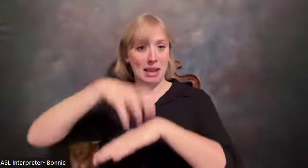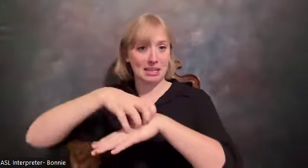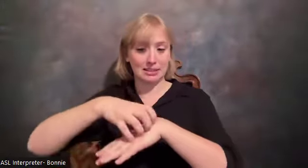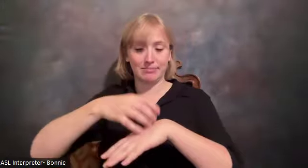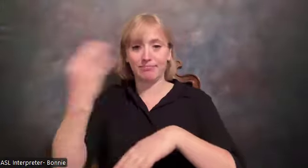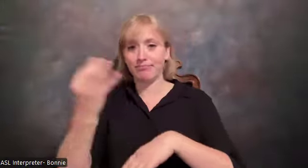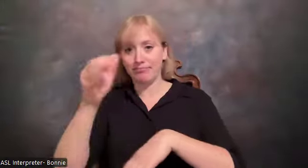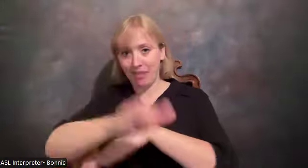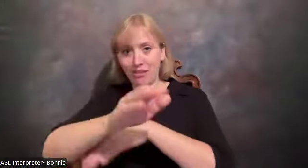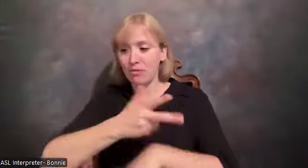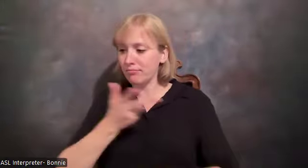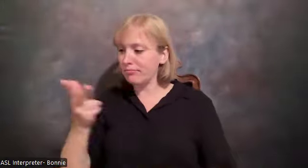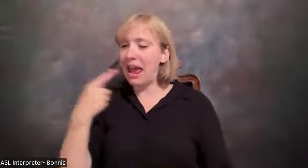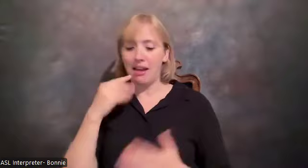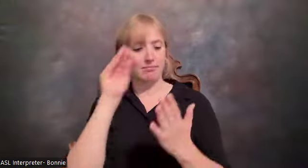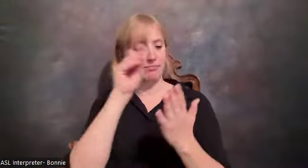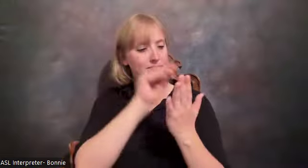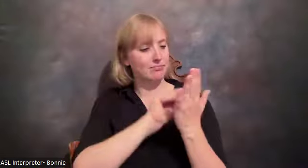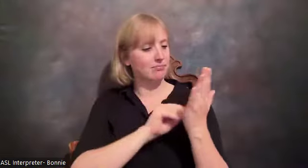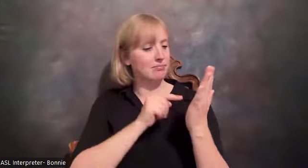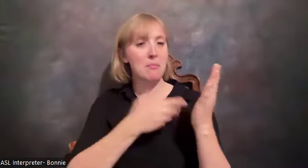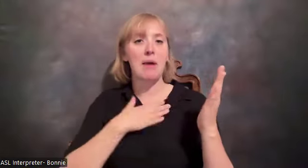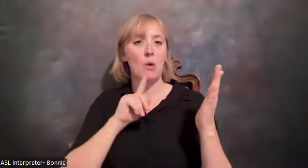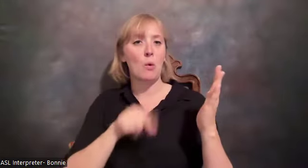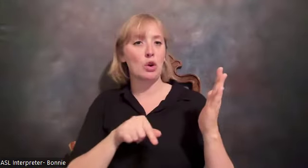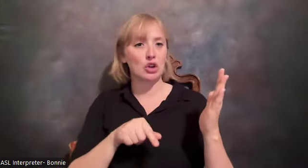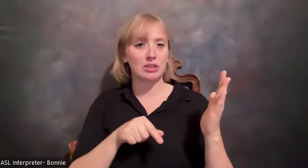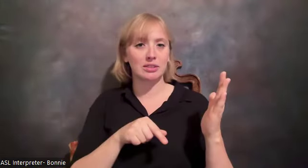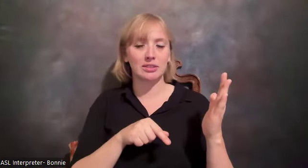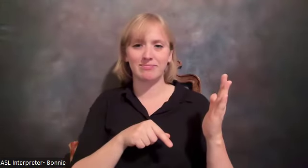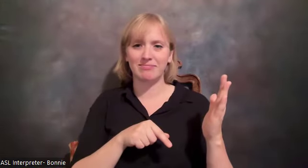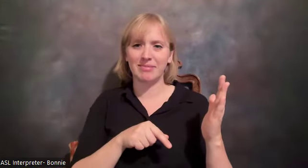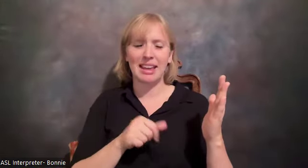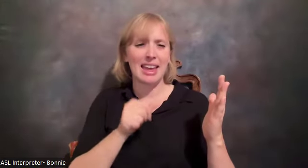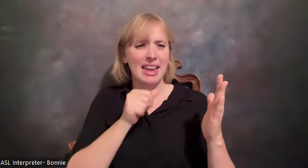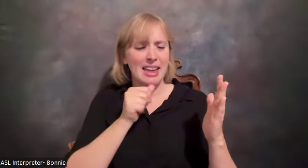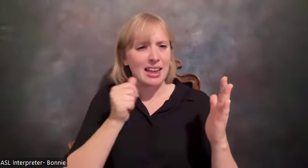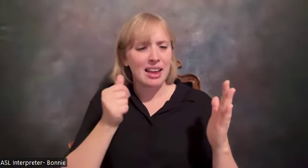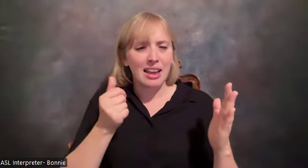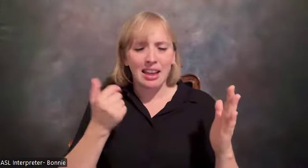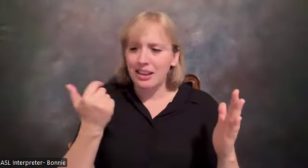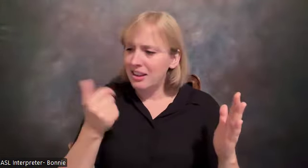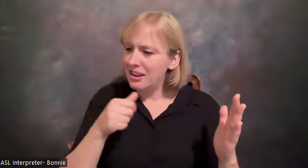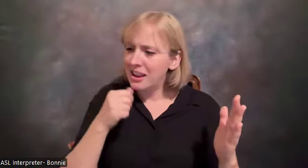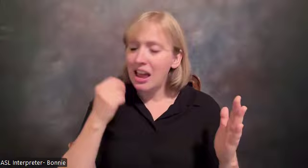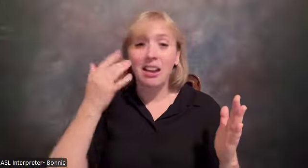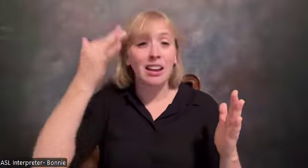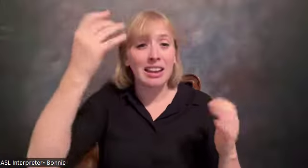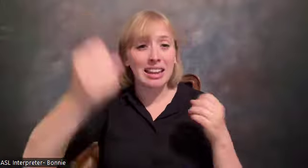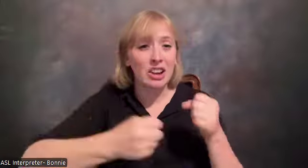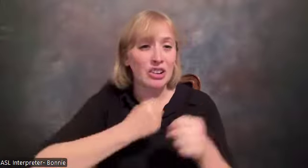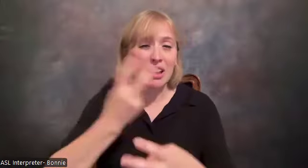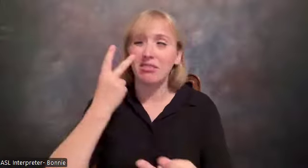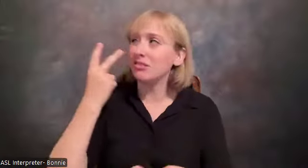had my orders in my hand. And I didn't realize how crazy it was until years later when I looked back